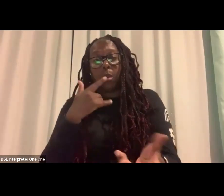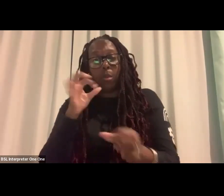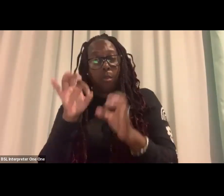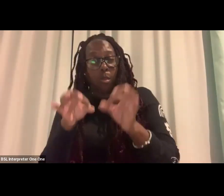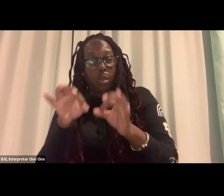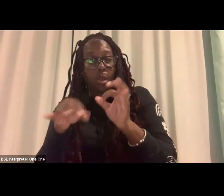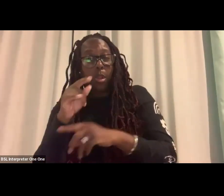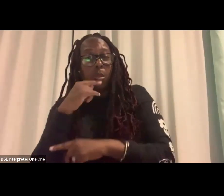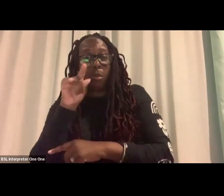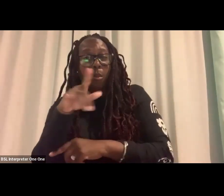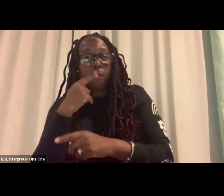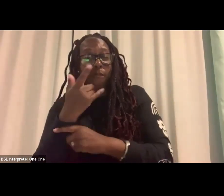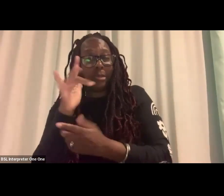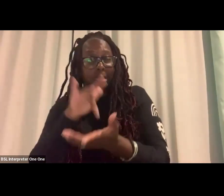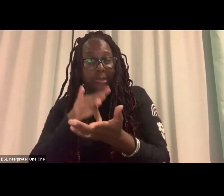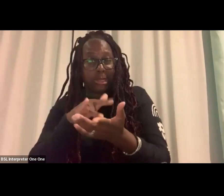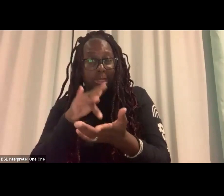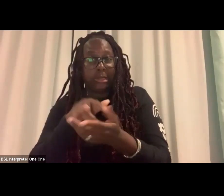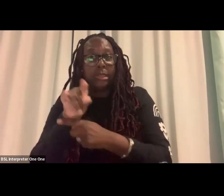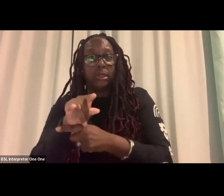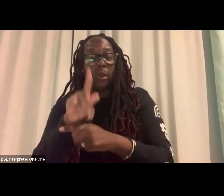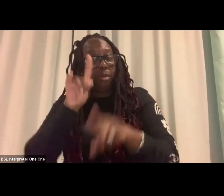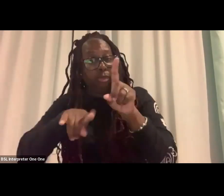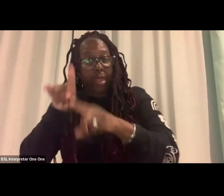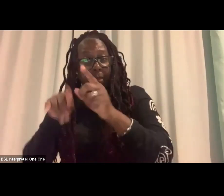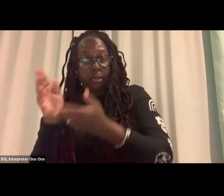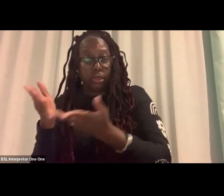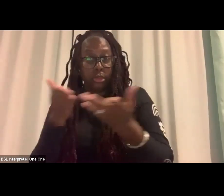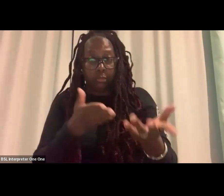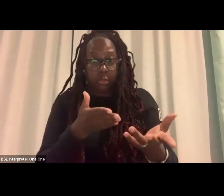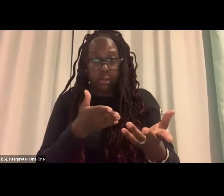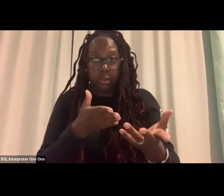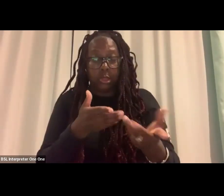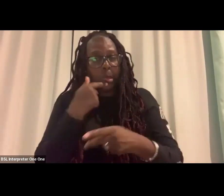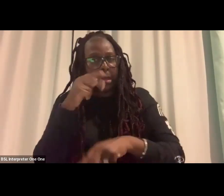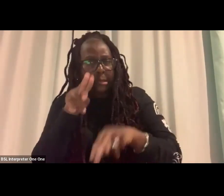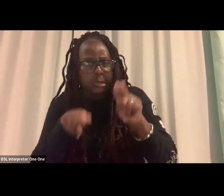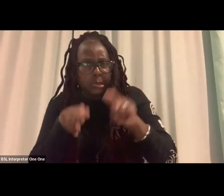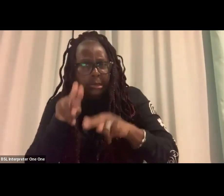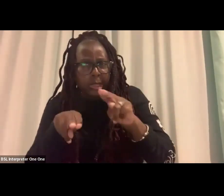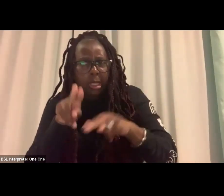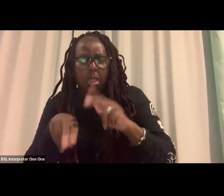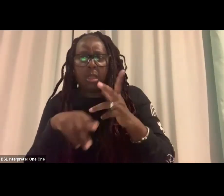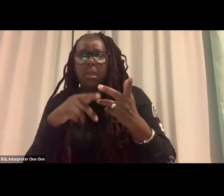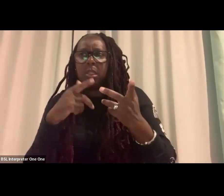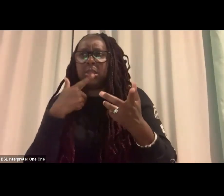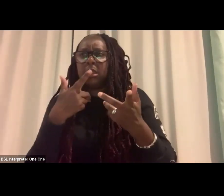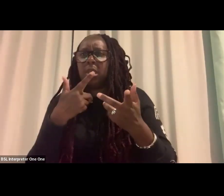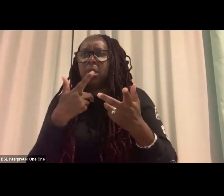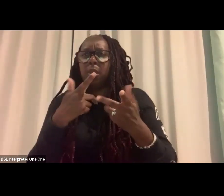survey is taken among the services to assess the investment